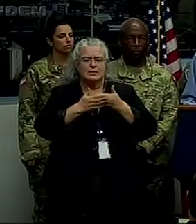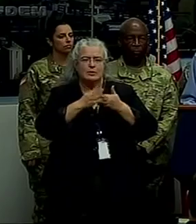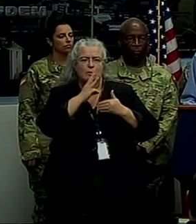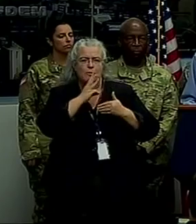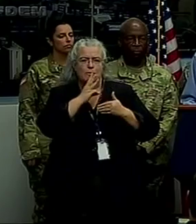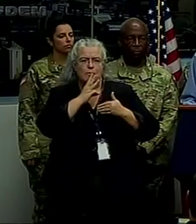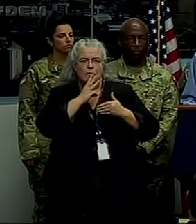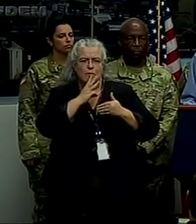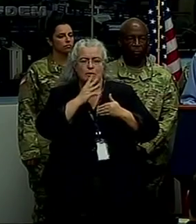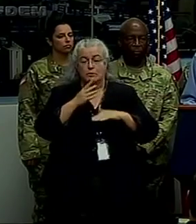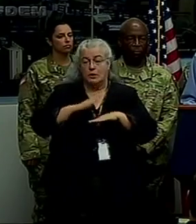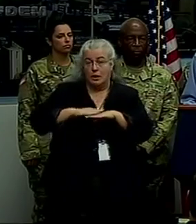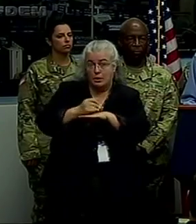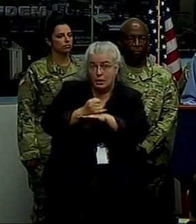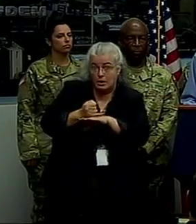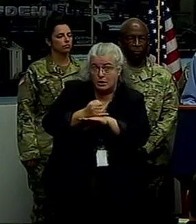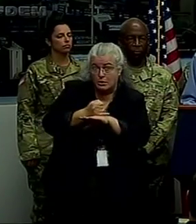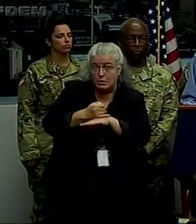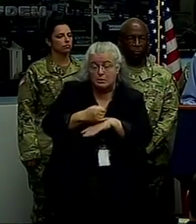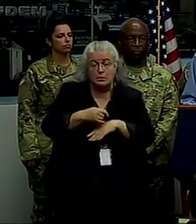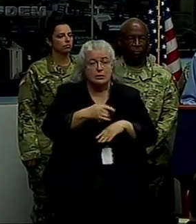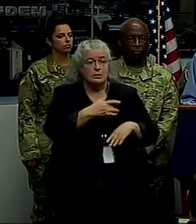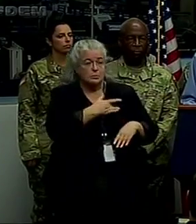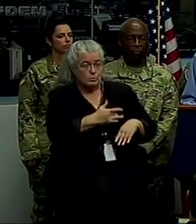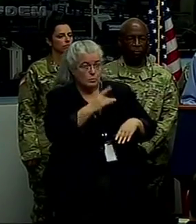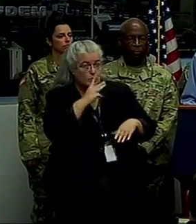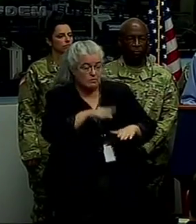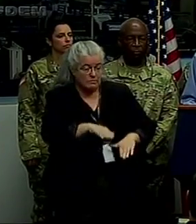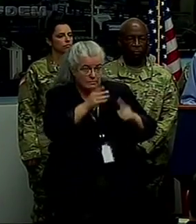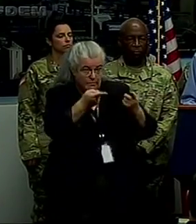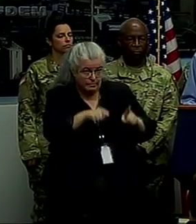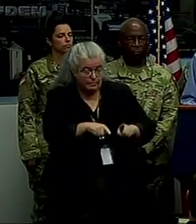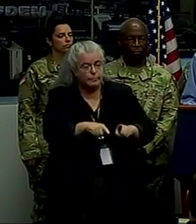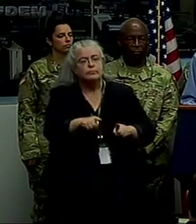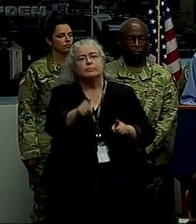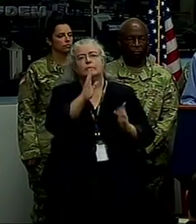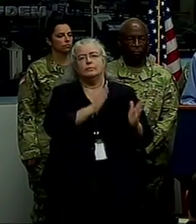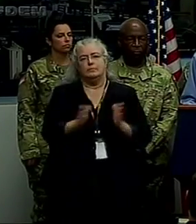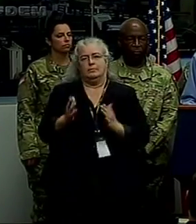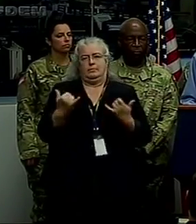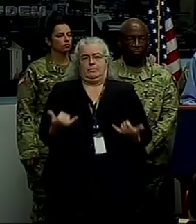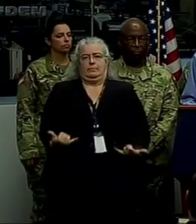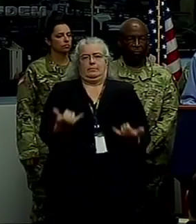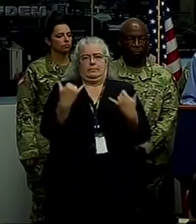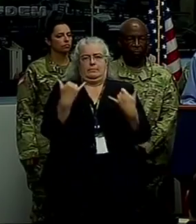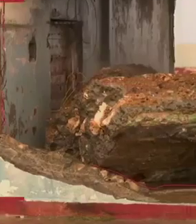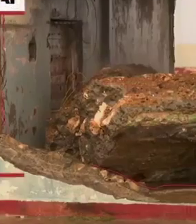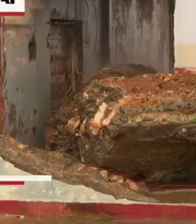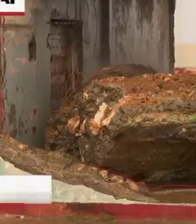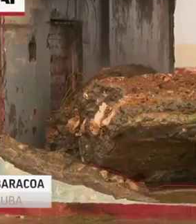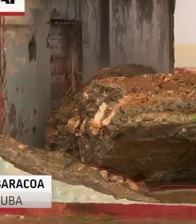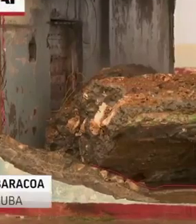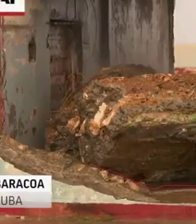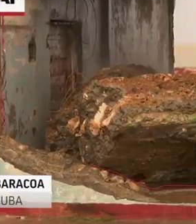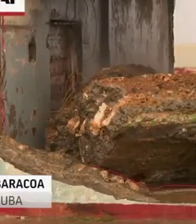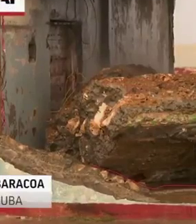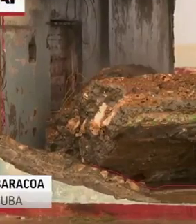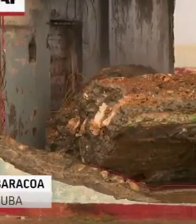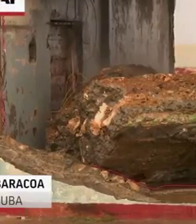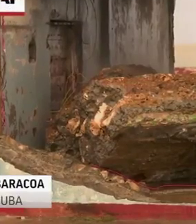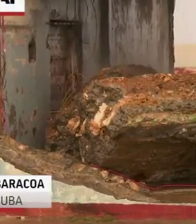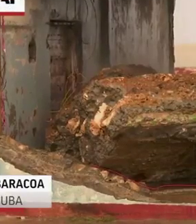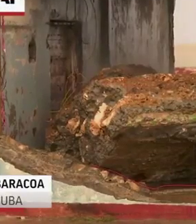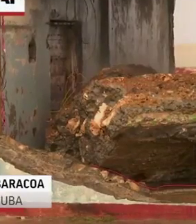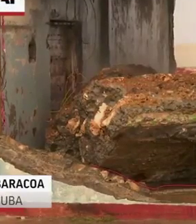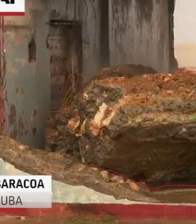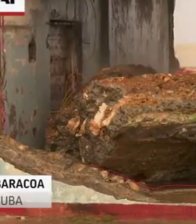on a barrier island, or an area prone to flooding, you need to consider making your plans now to leave. The storm has been blamed for